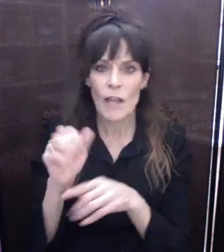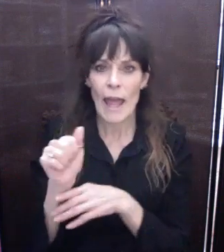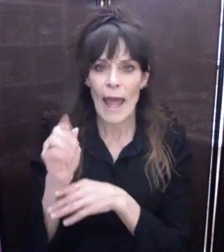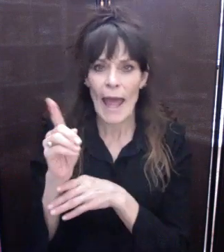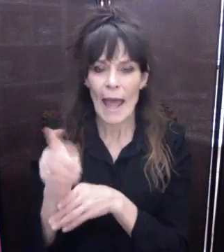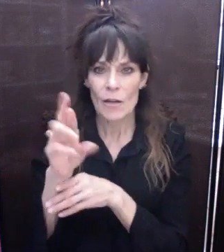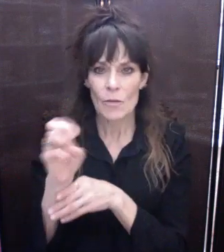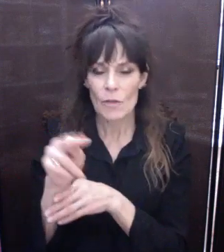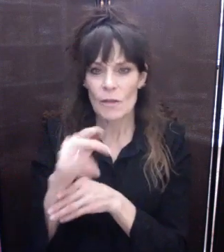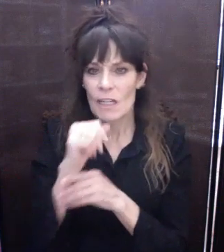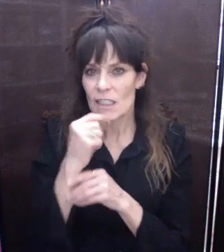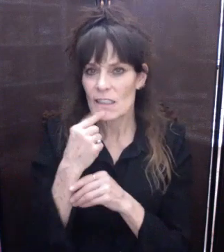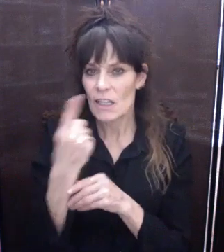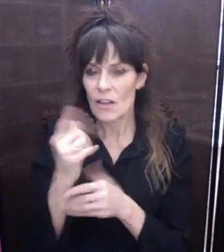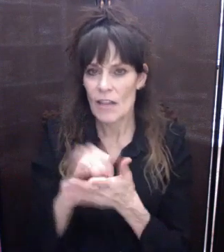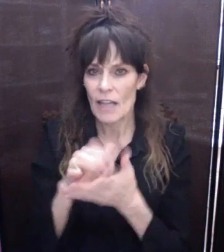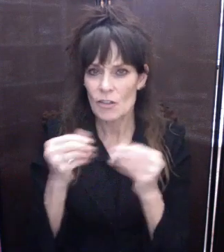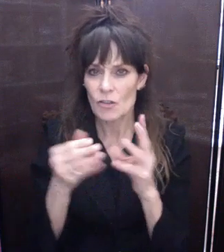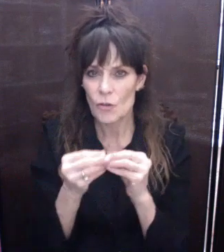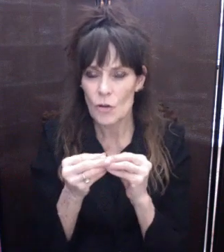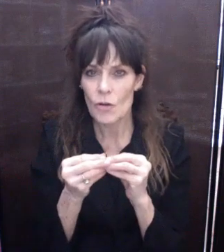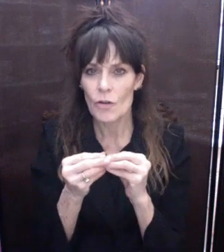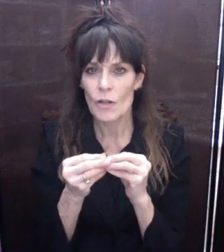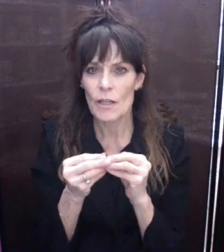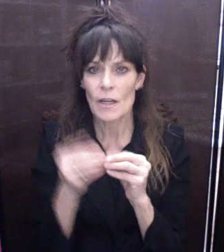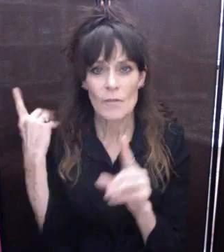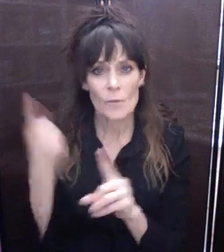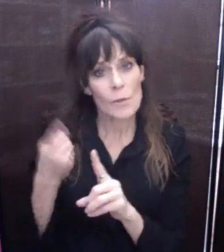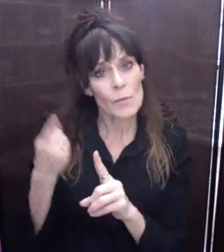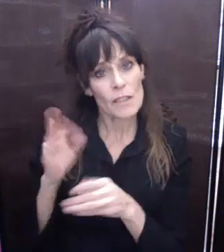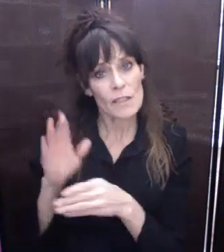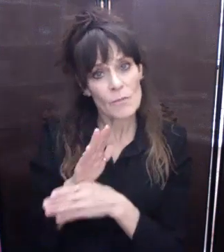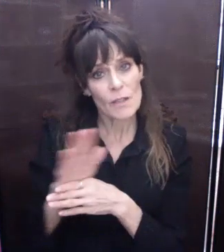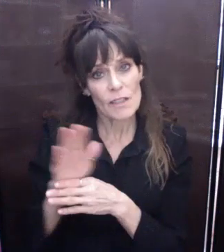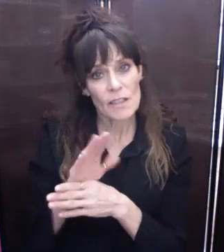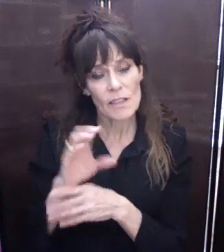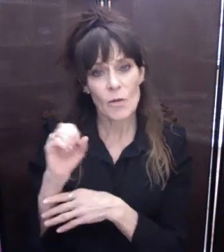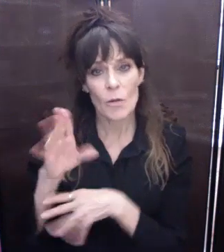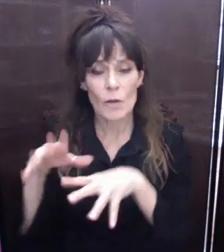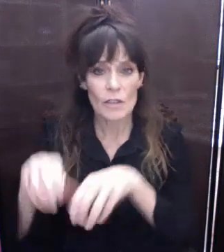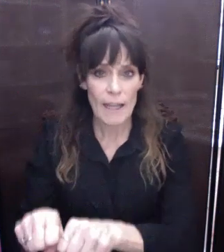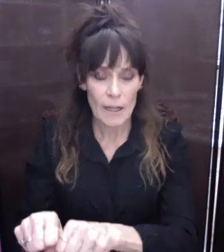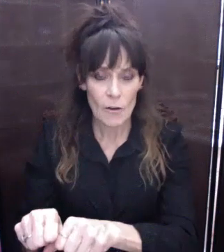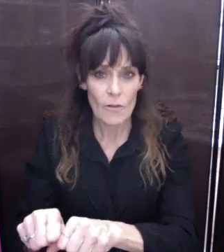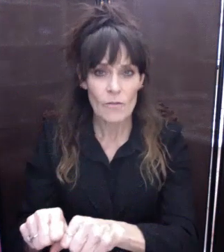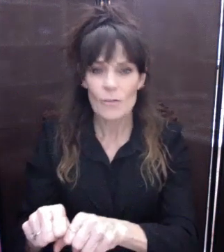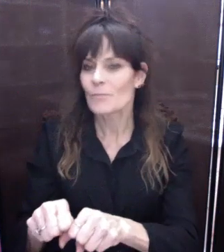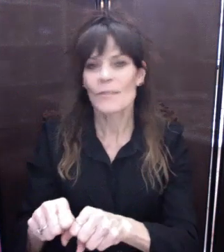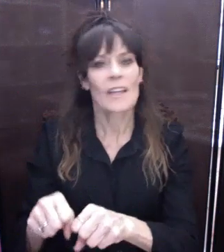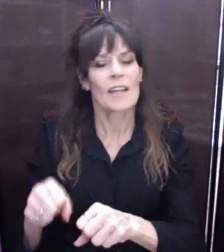into that story. He's going for purposes of business. It's a corporate takeover. It falls through, ends up